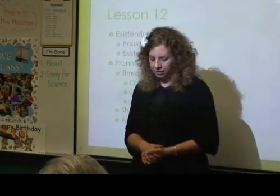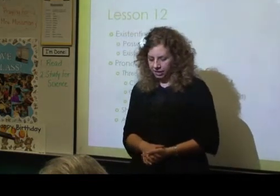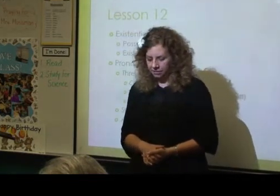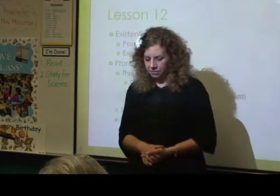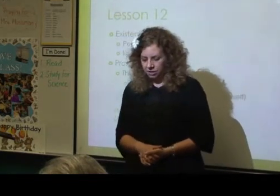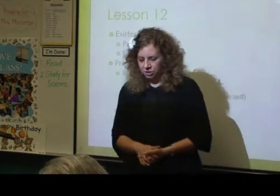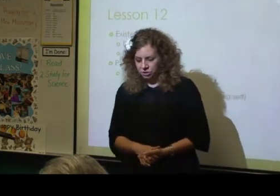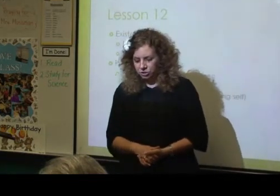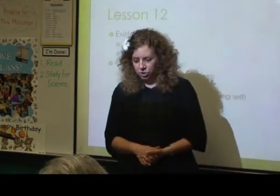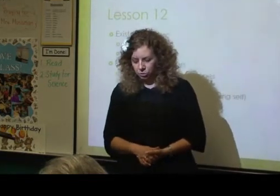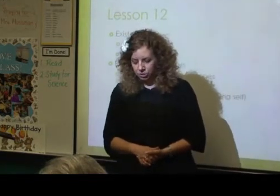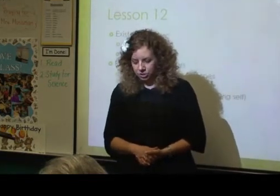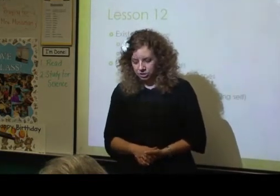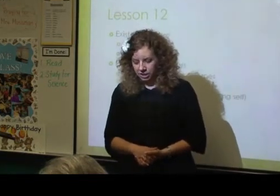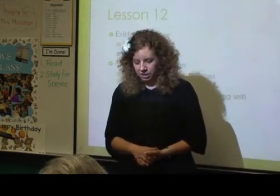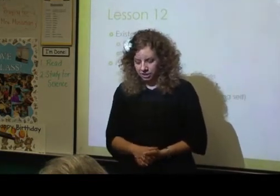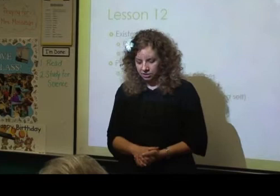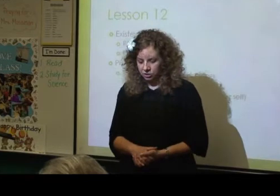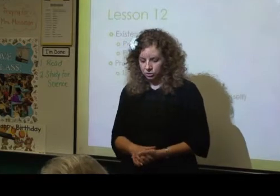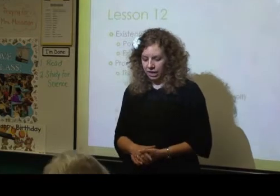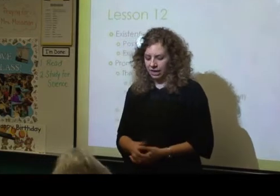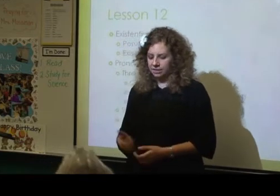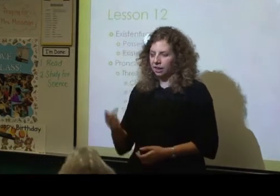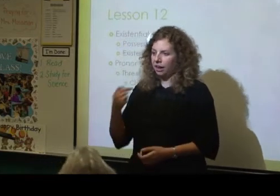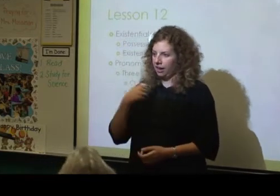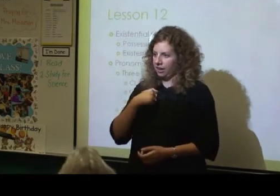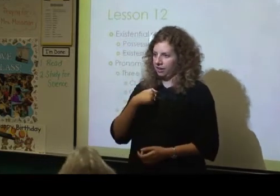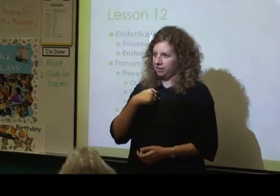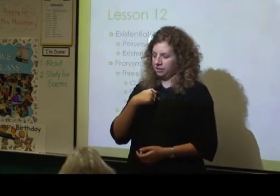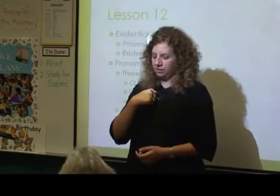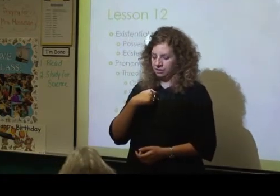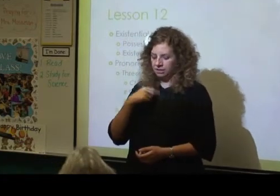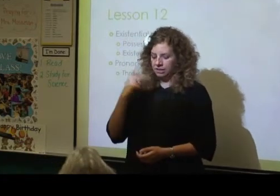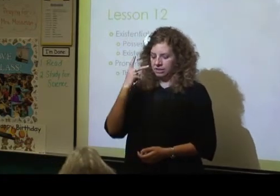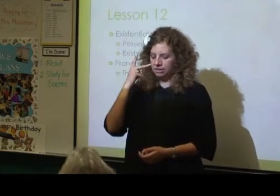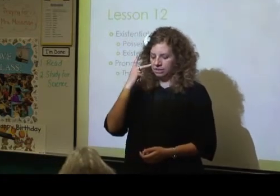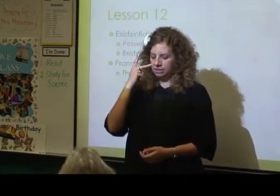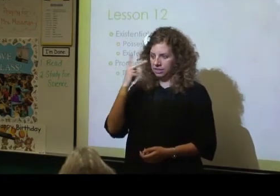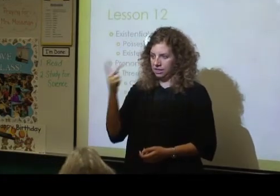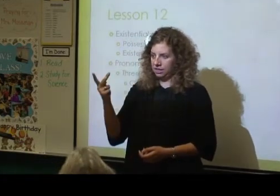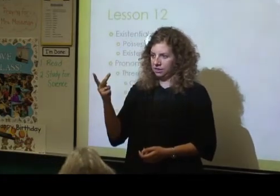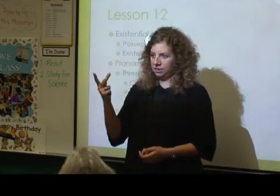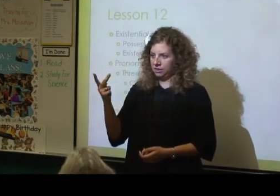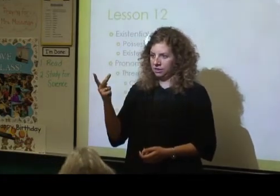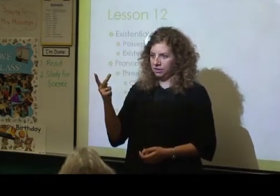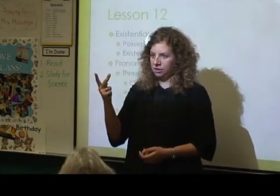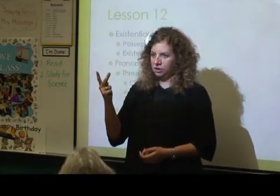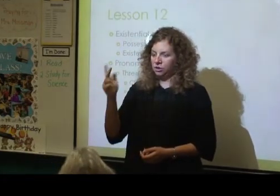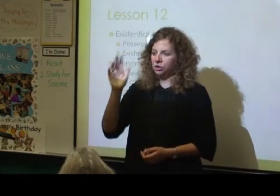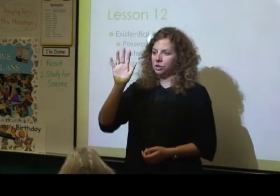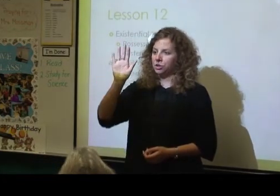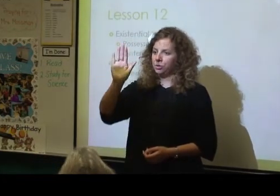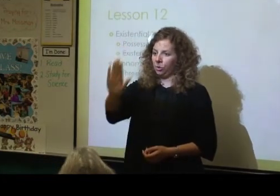Okay, so what they're signing, so it has I see